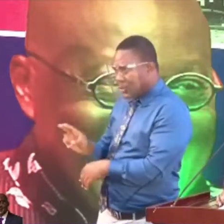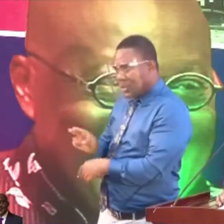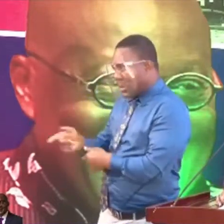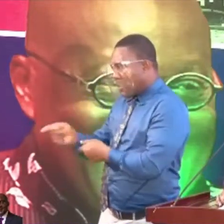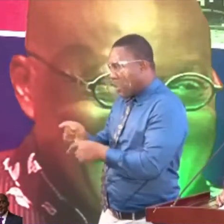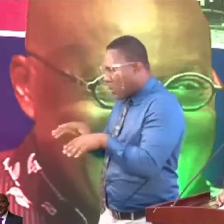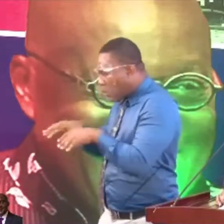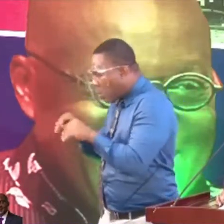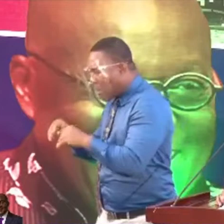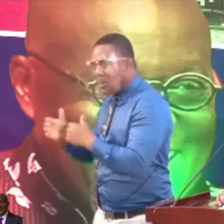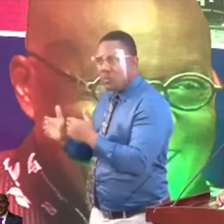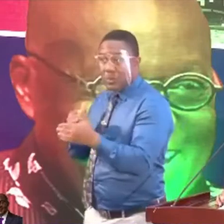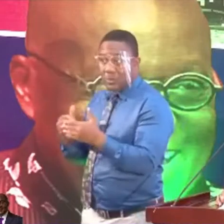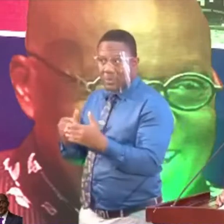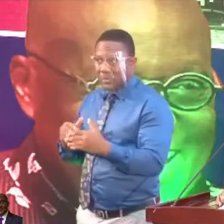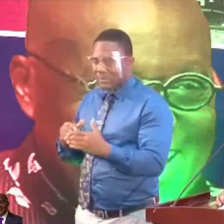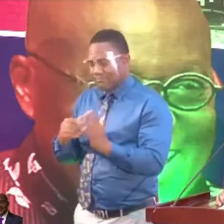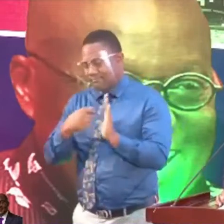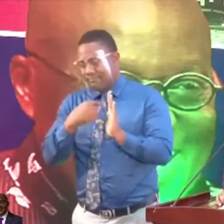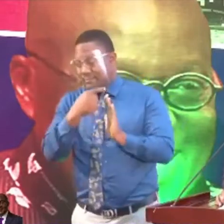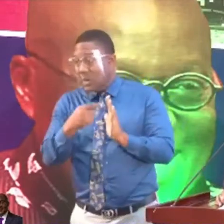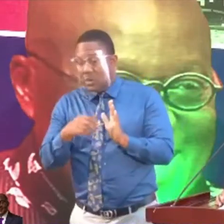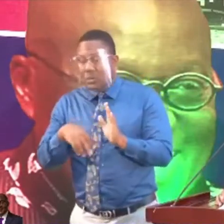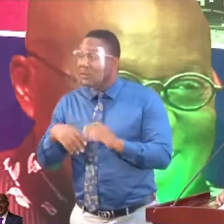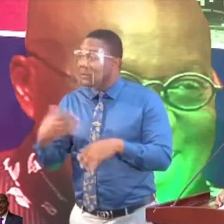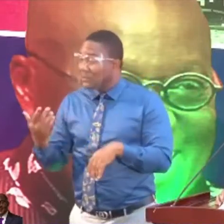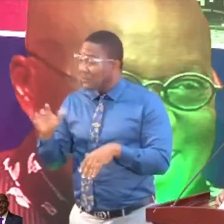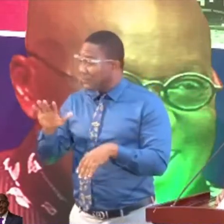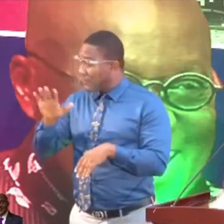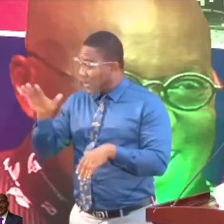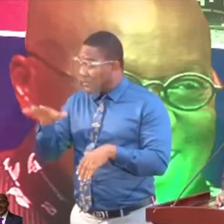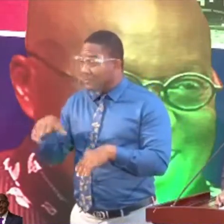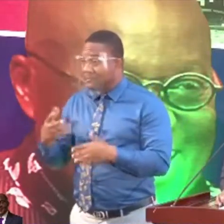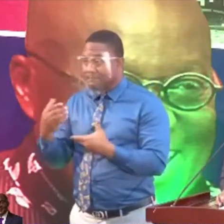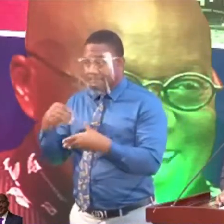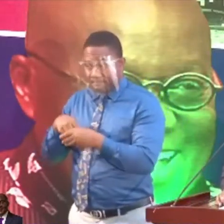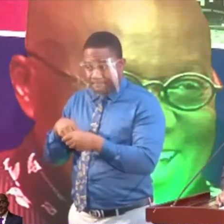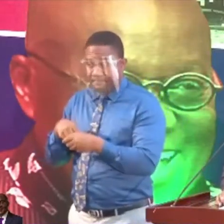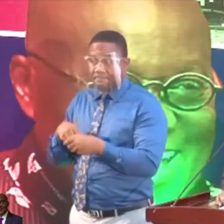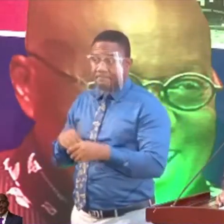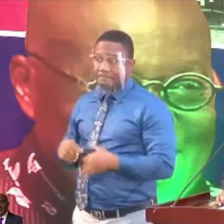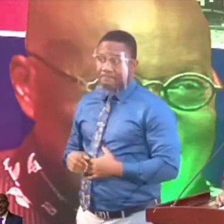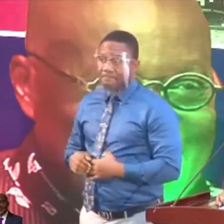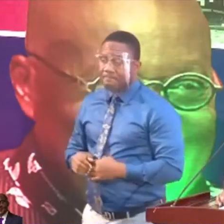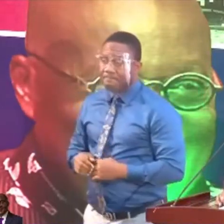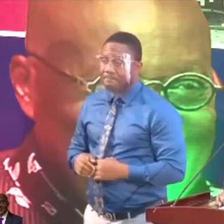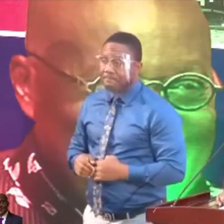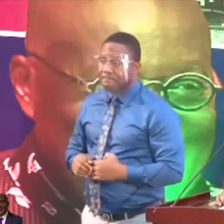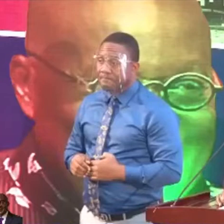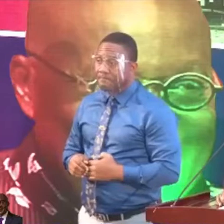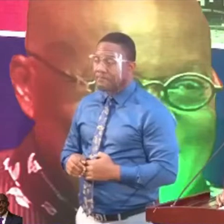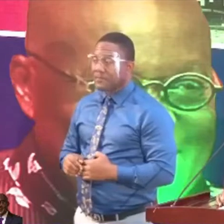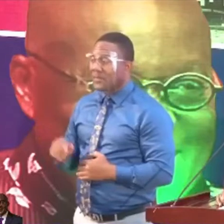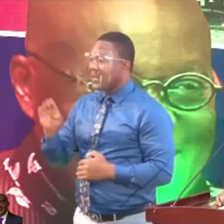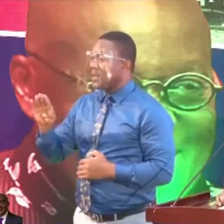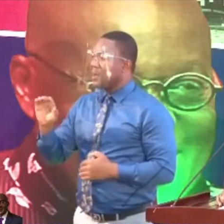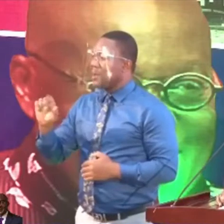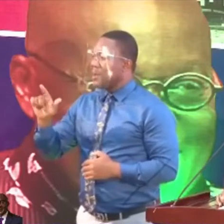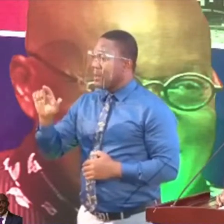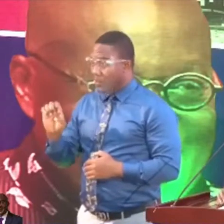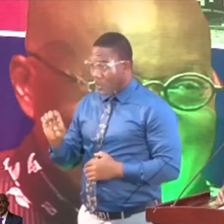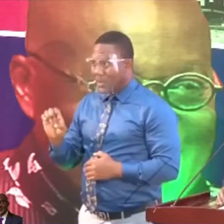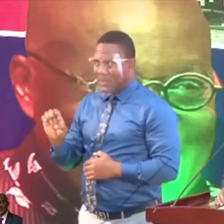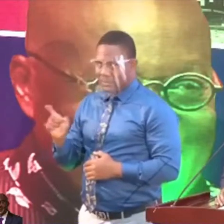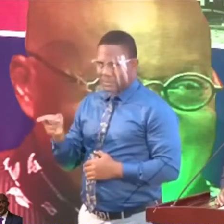the 5 northern regions where they have been completed, including, I must add, the district of Bole, where they are very